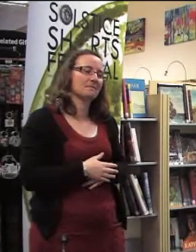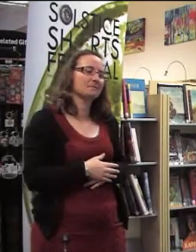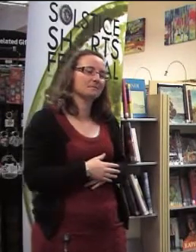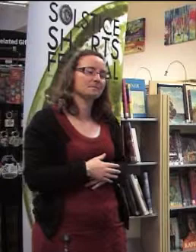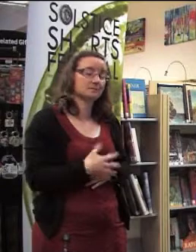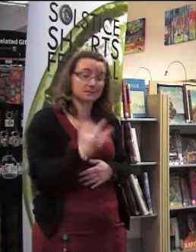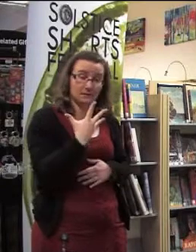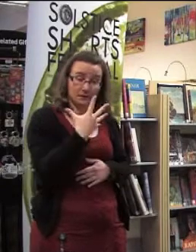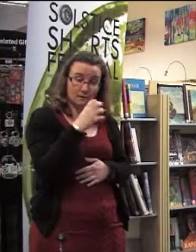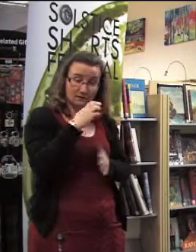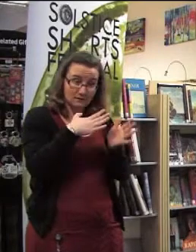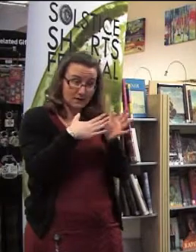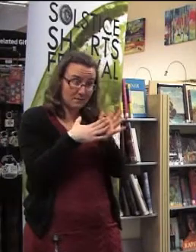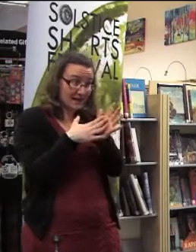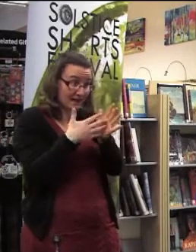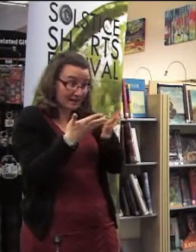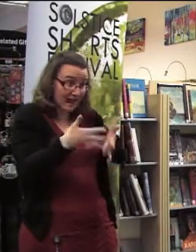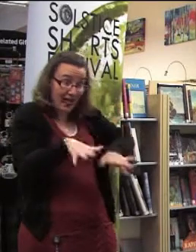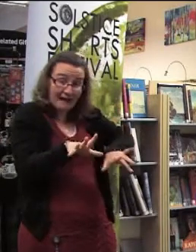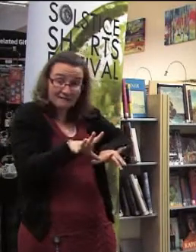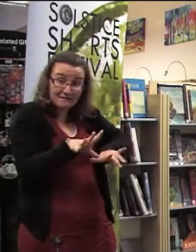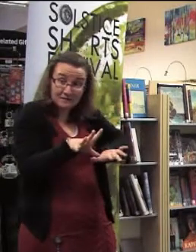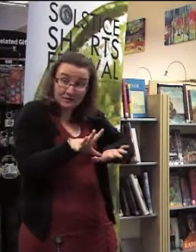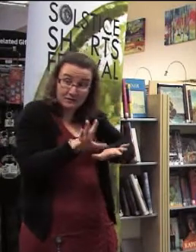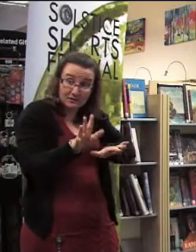50 minutes is all that I have left.